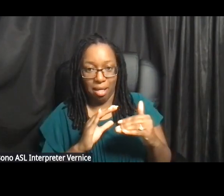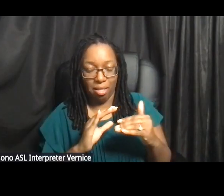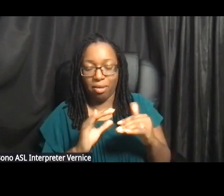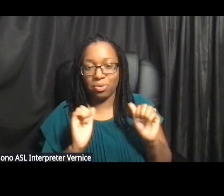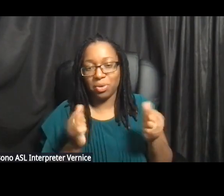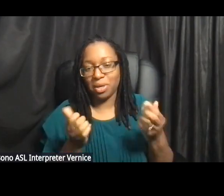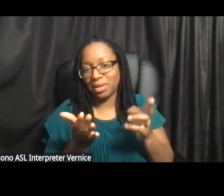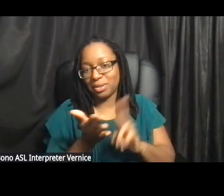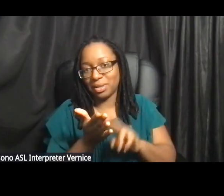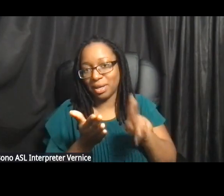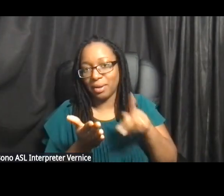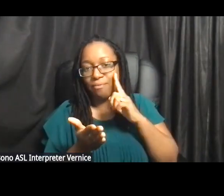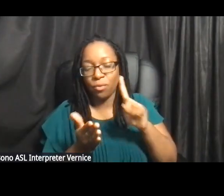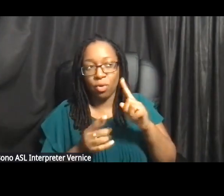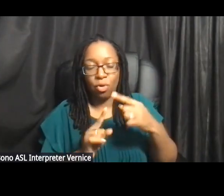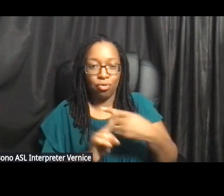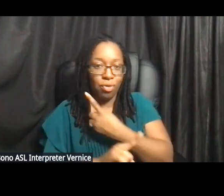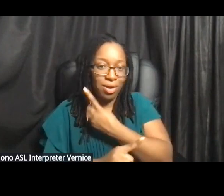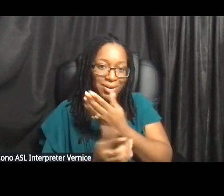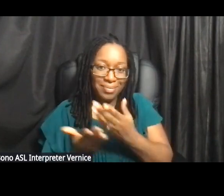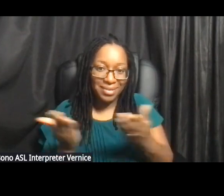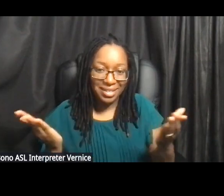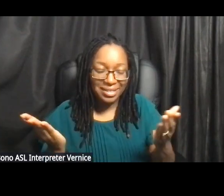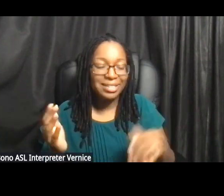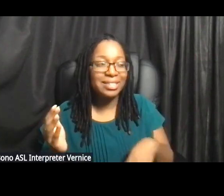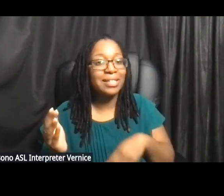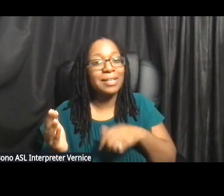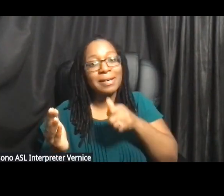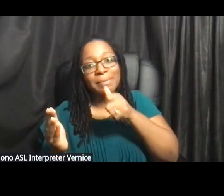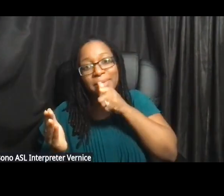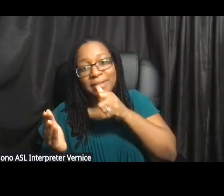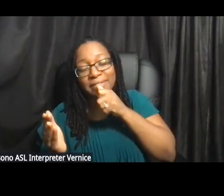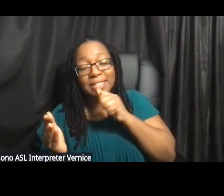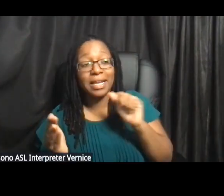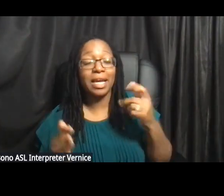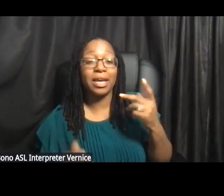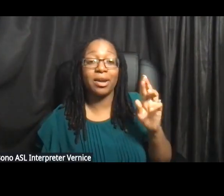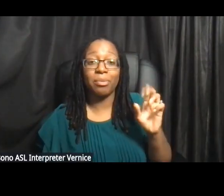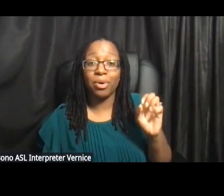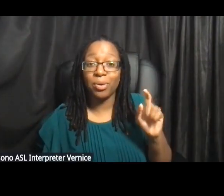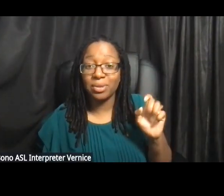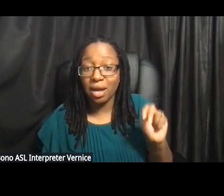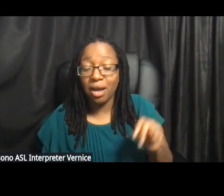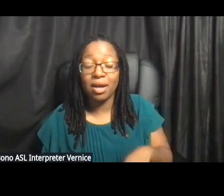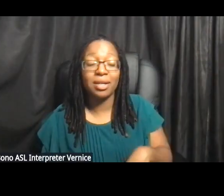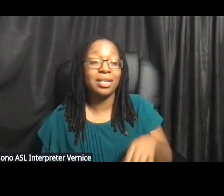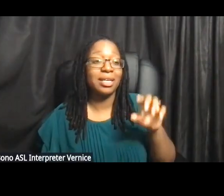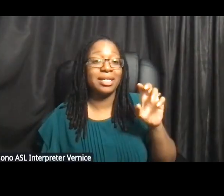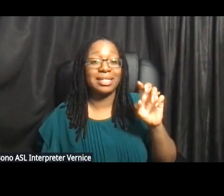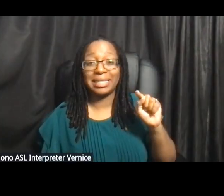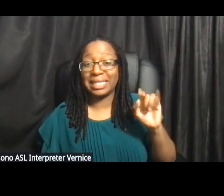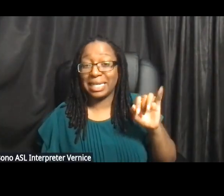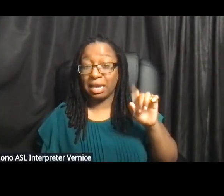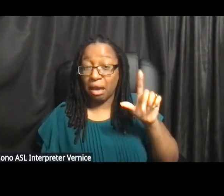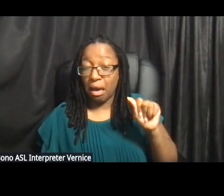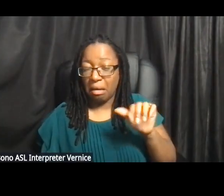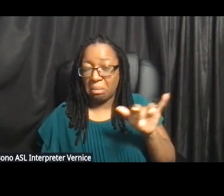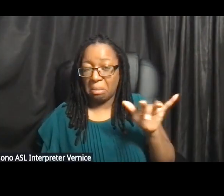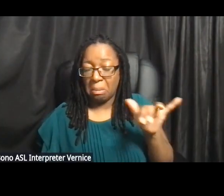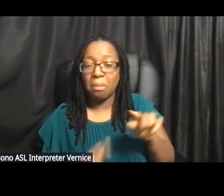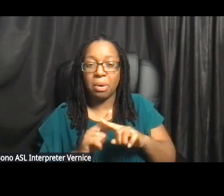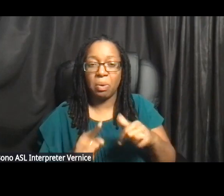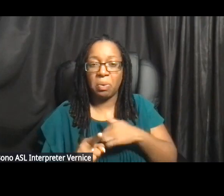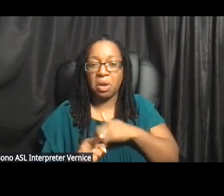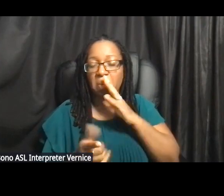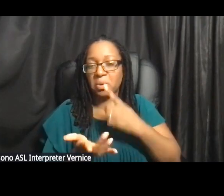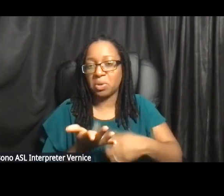random stuff. You can use a privacy-focused email client like Proton or Tuta. We'll talk about email clients in the next week, long-term plans.